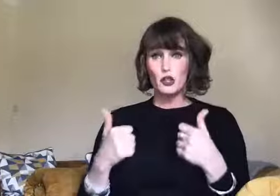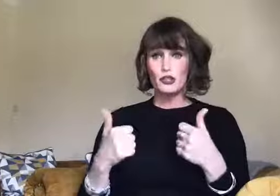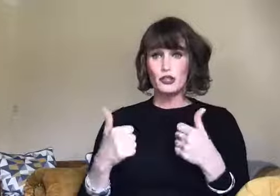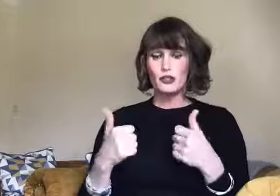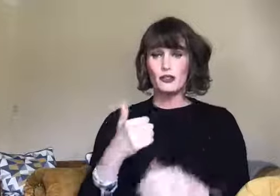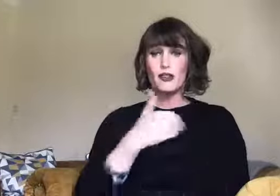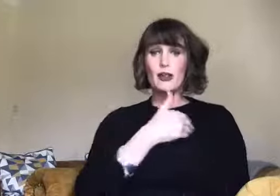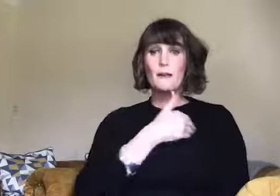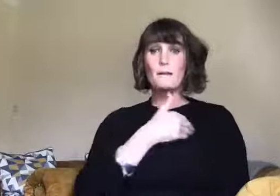good